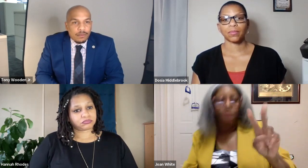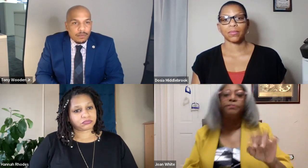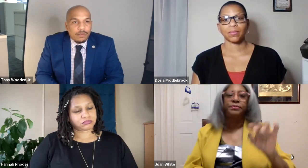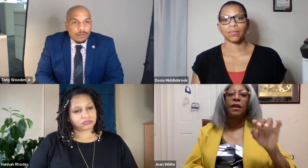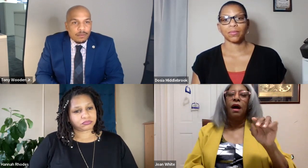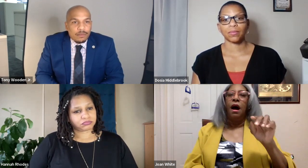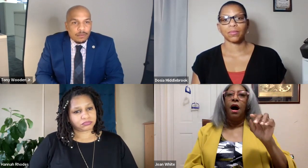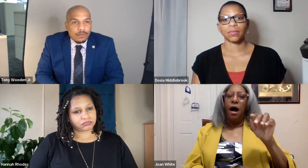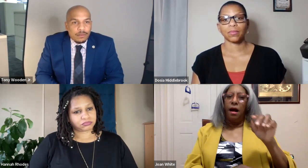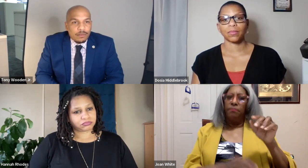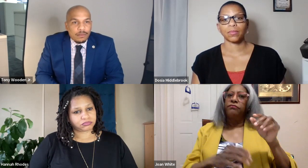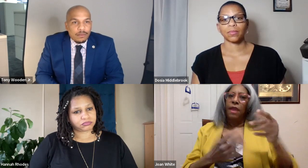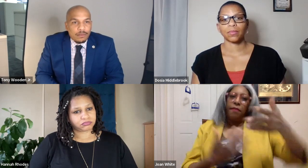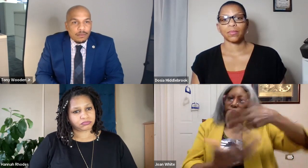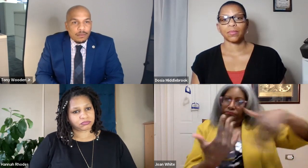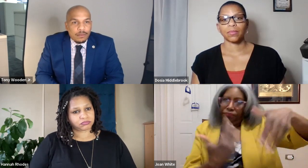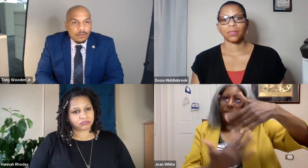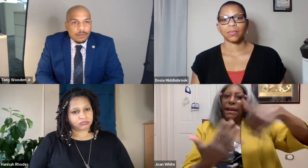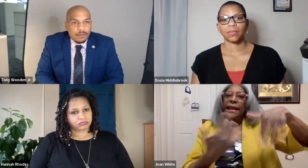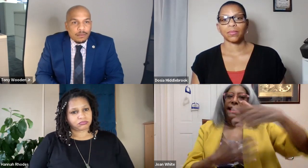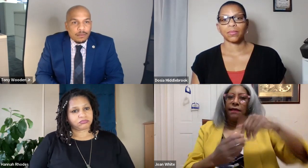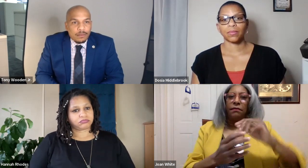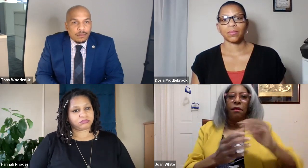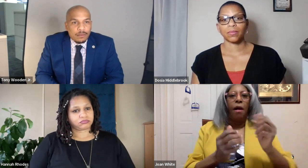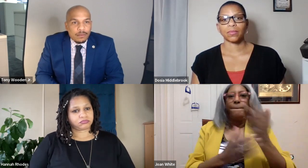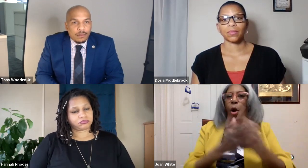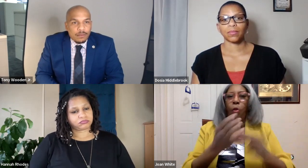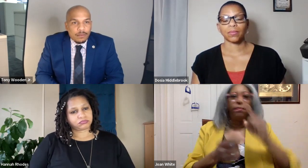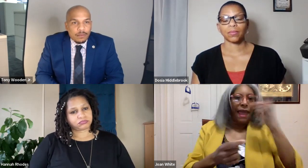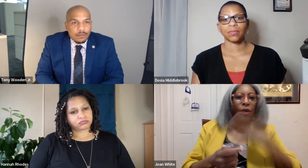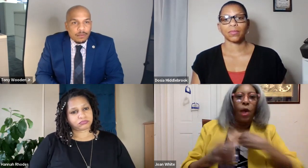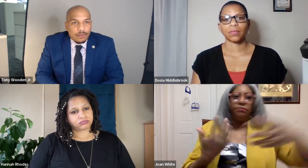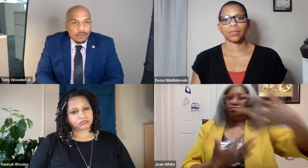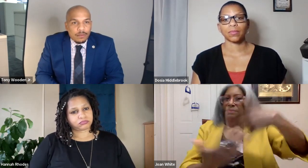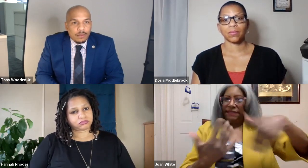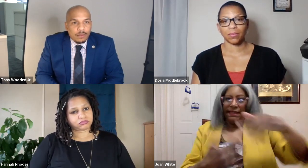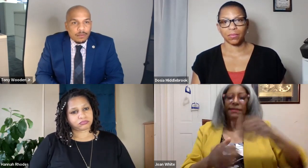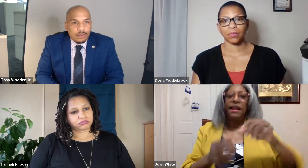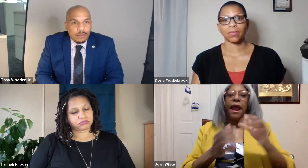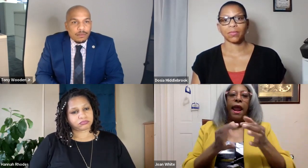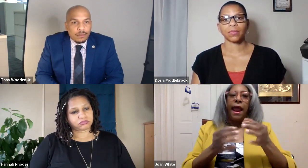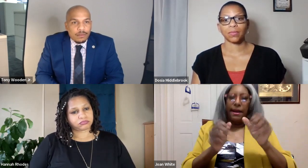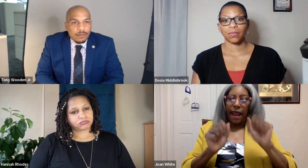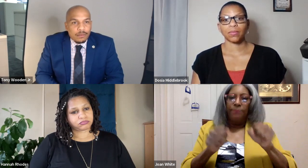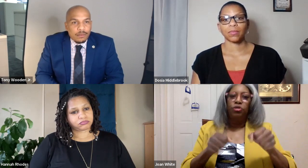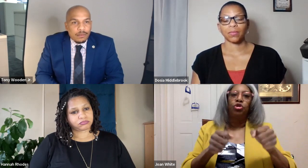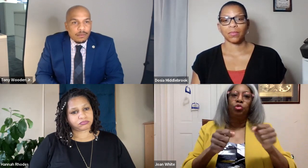1973, was the deaf school 1973, 1972 is when they integrated at that